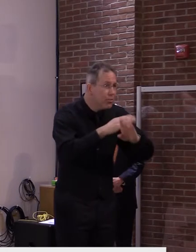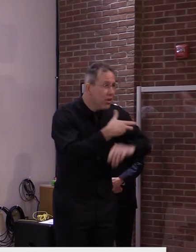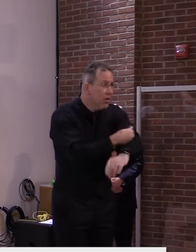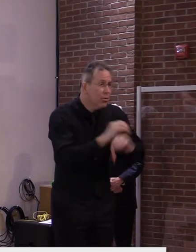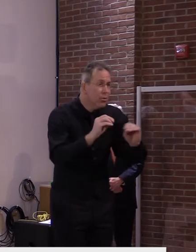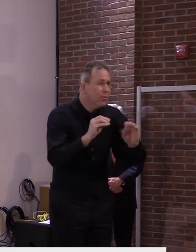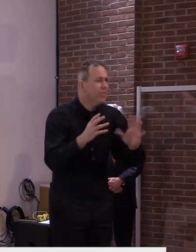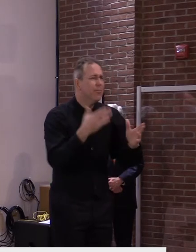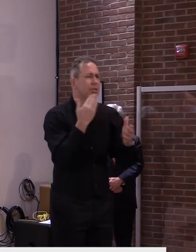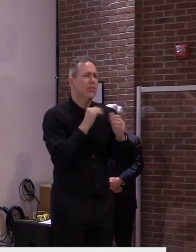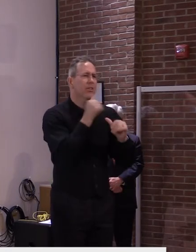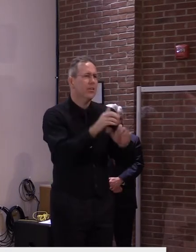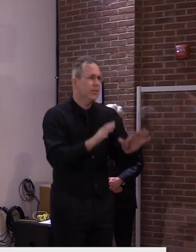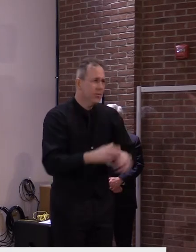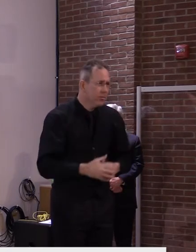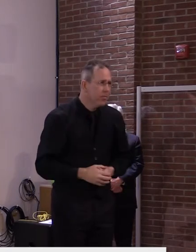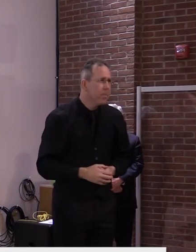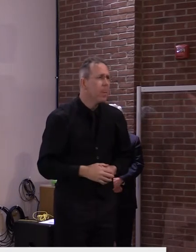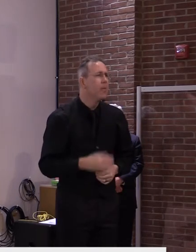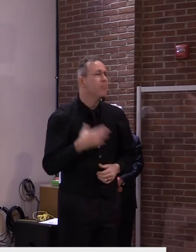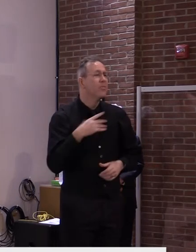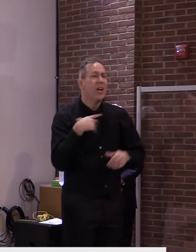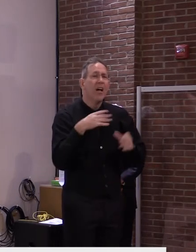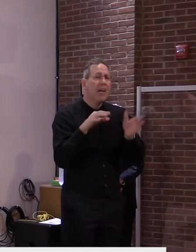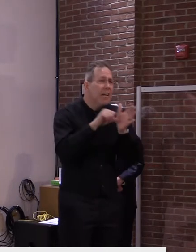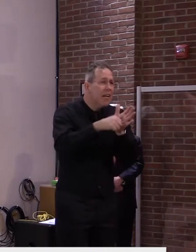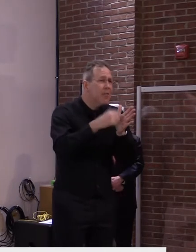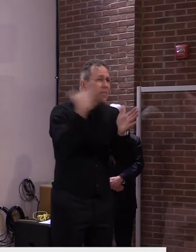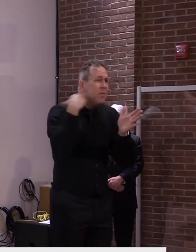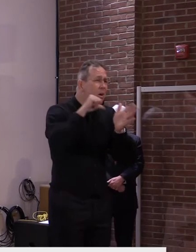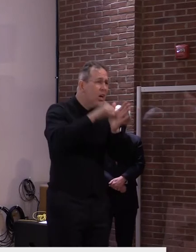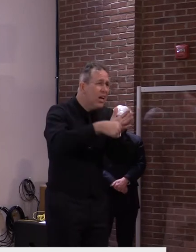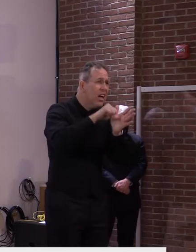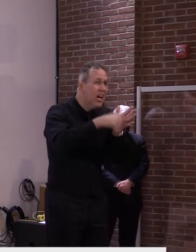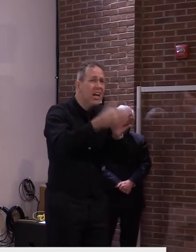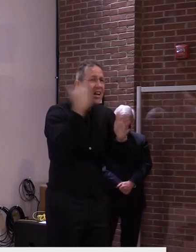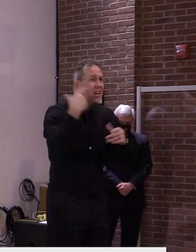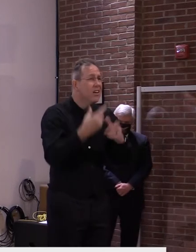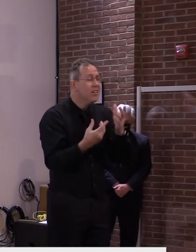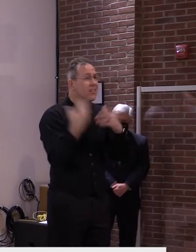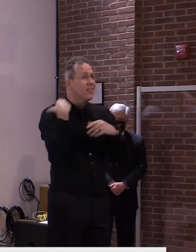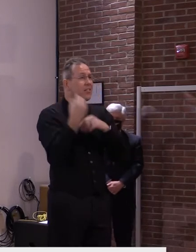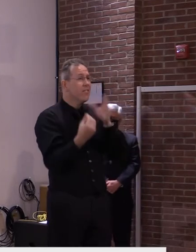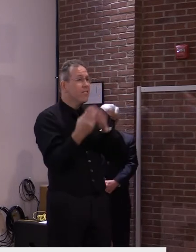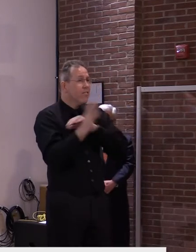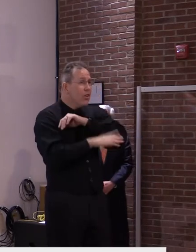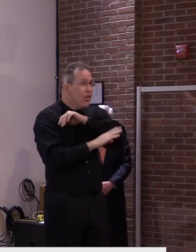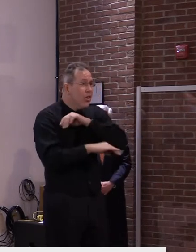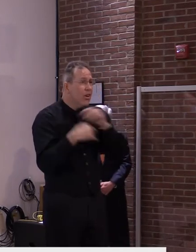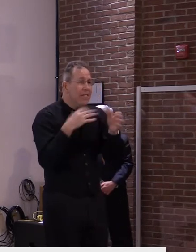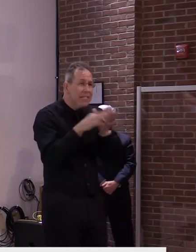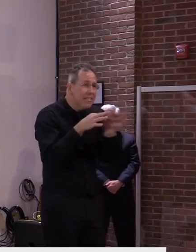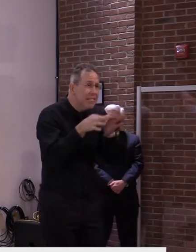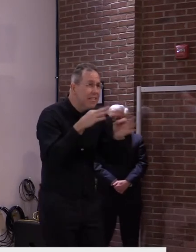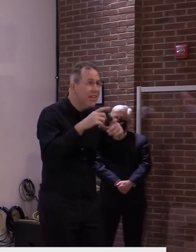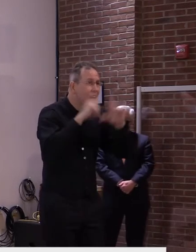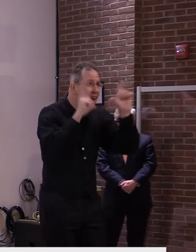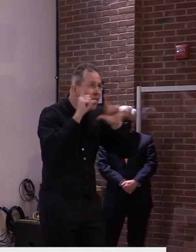of gatherings amongst multiple households had led us to outbreaks. The latest, I think, was in